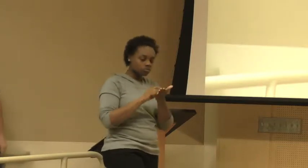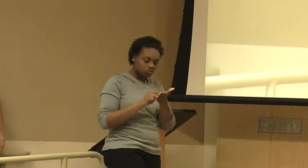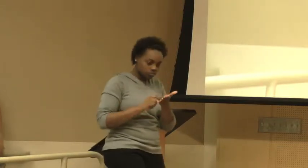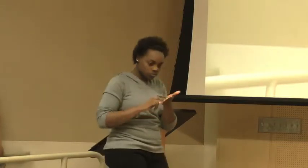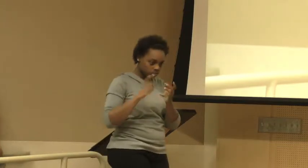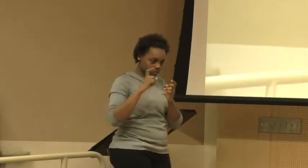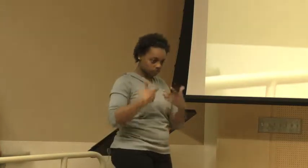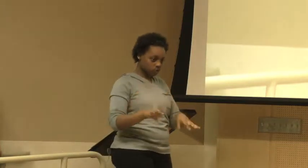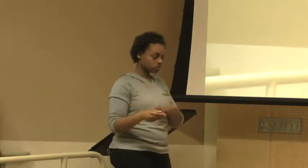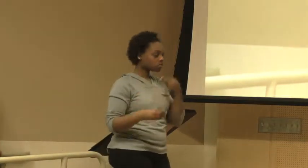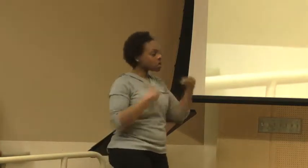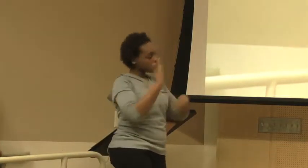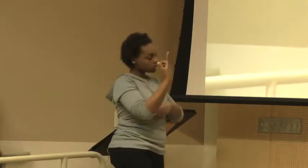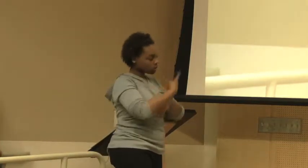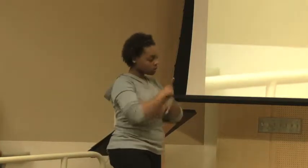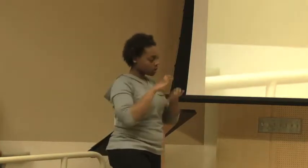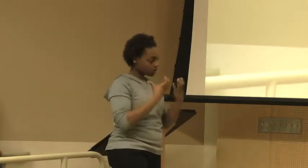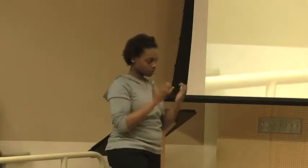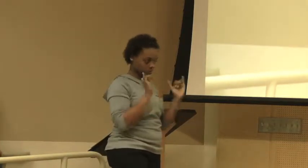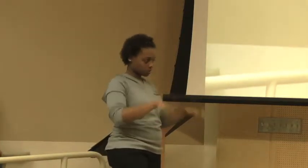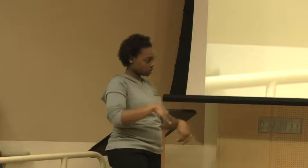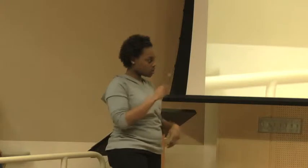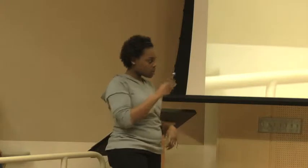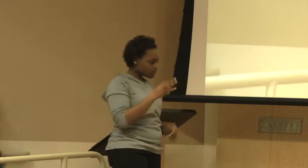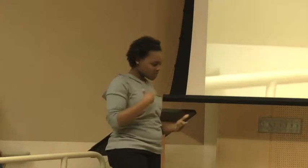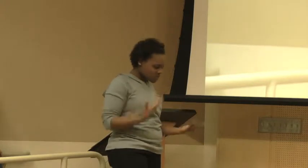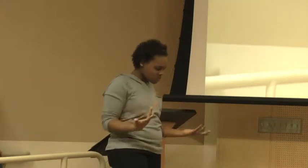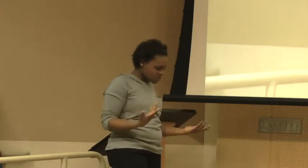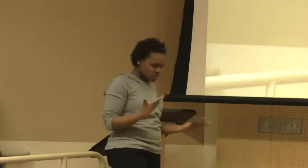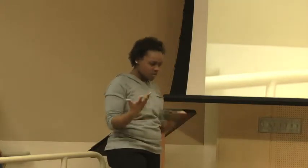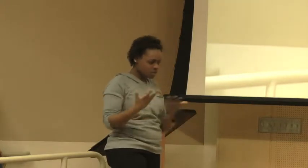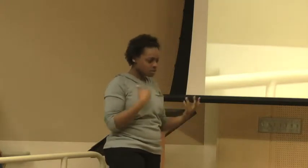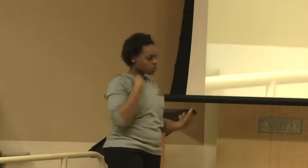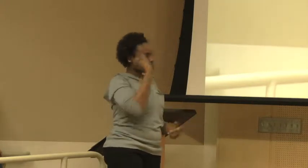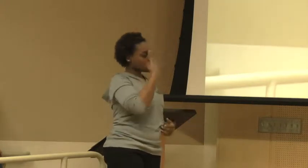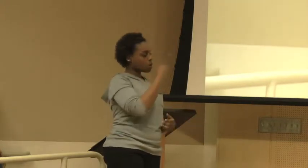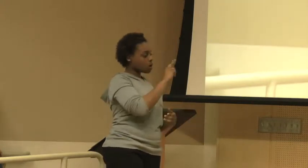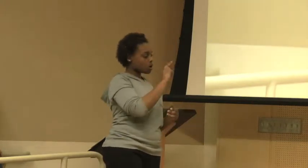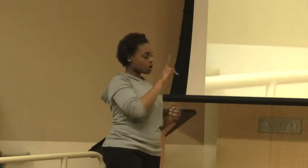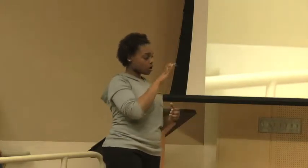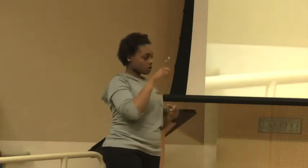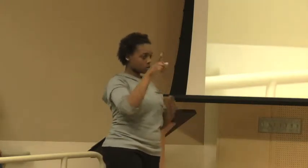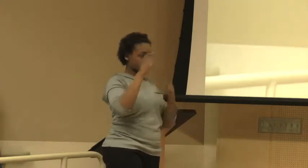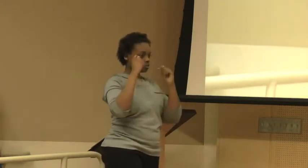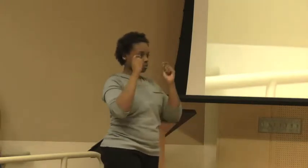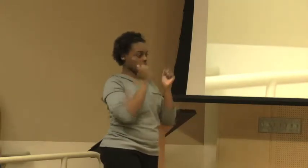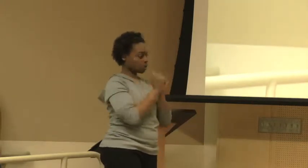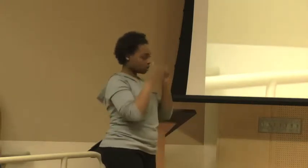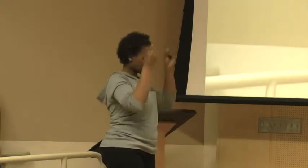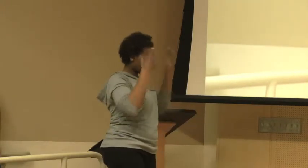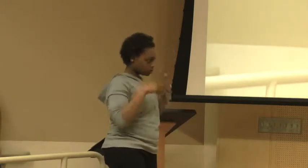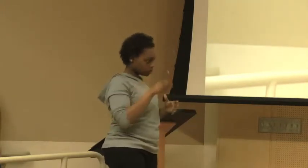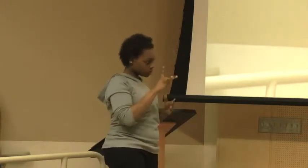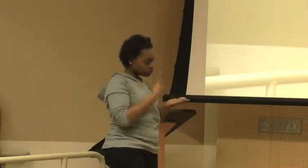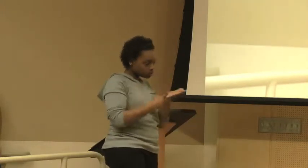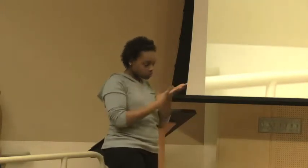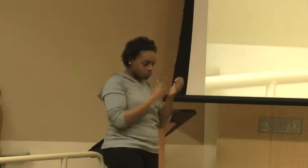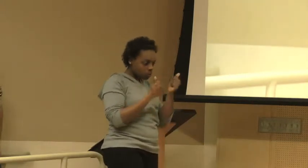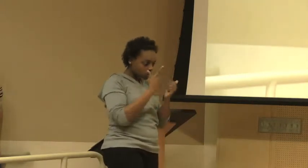the ICE, and fill all of that out one day in class. We were doing the same kind of work. So our IT, the